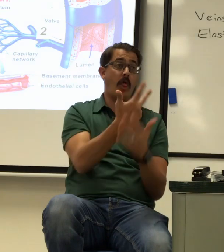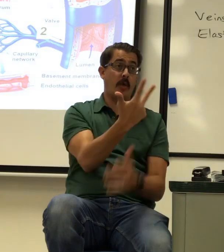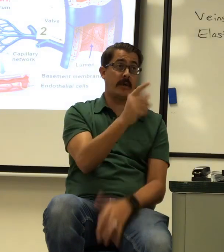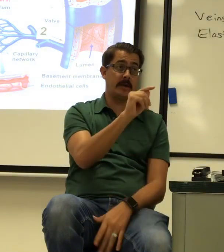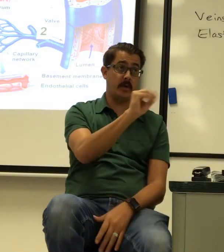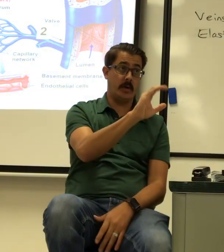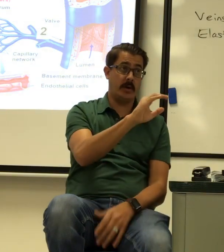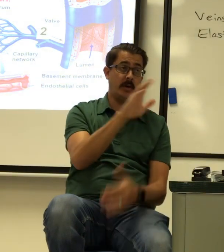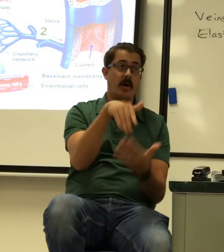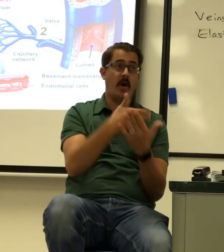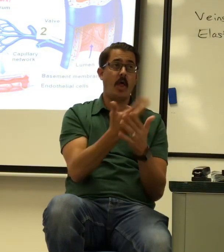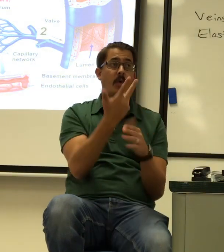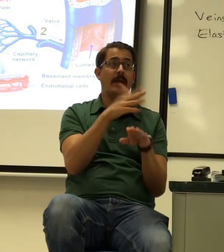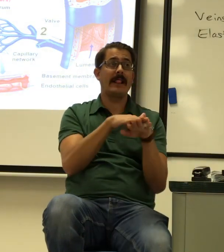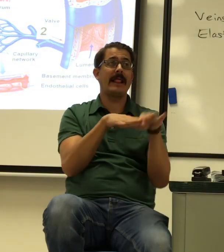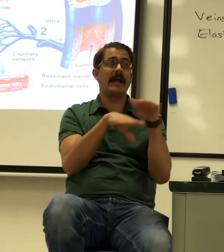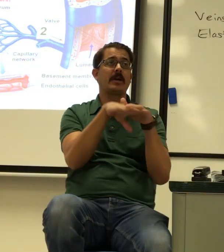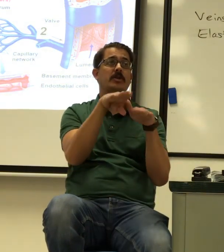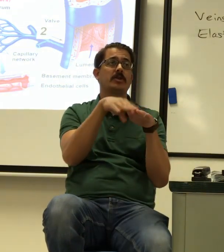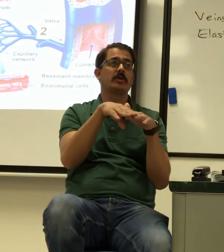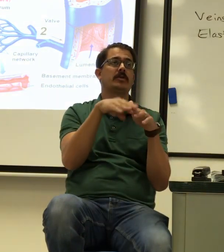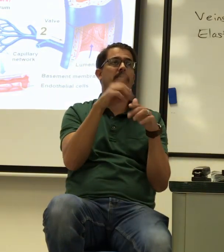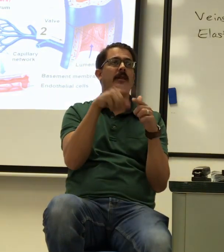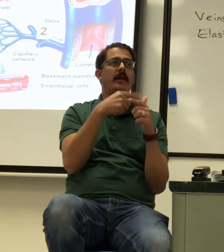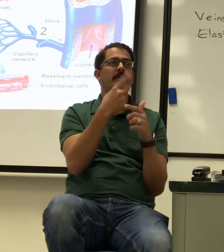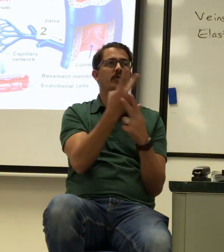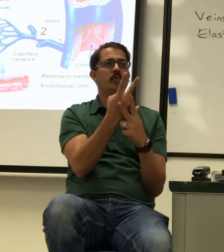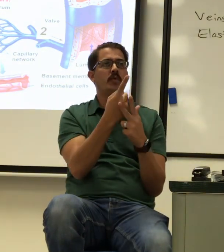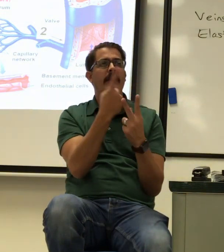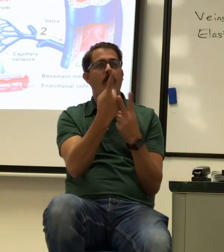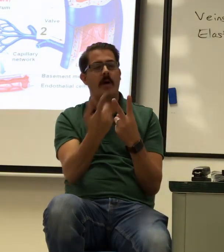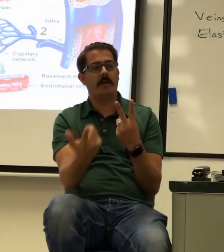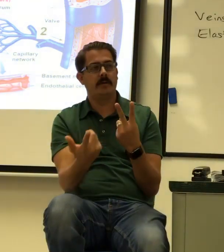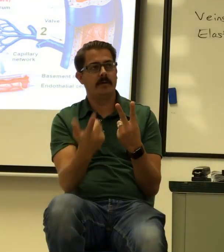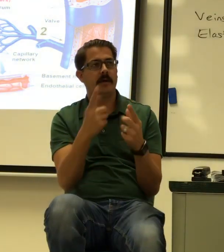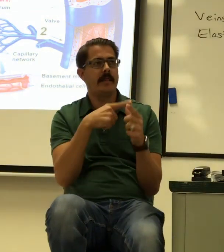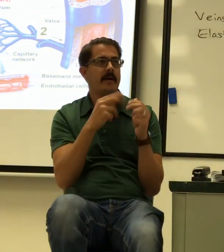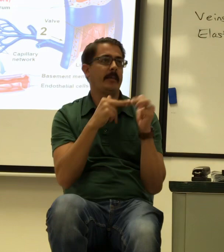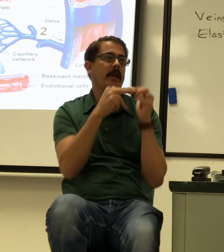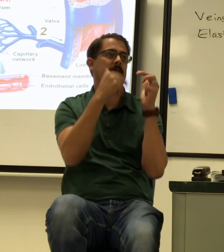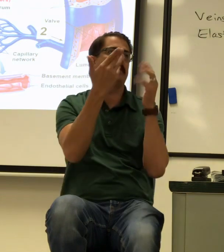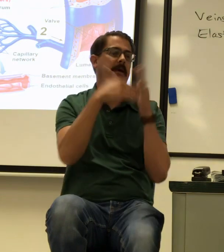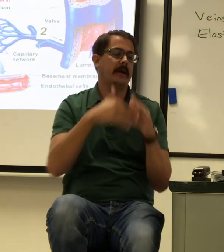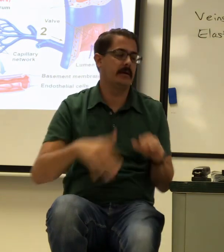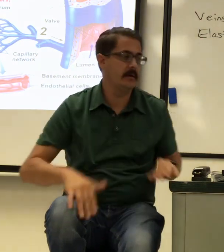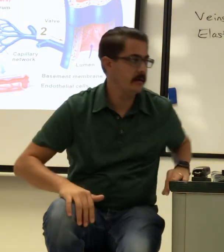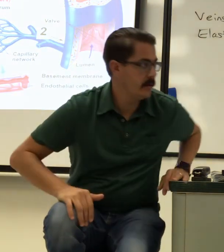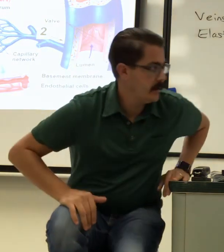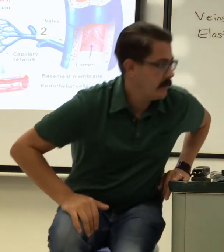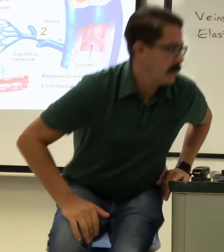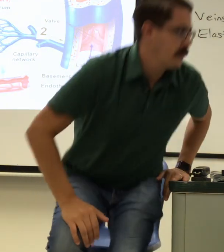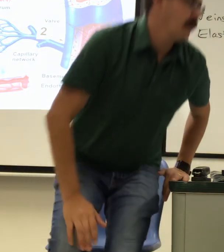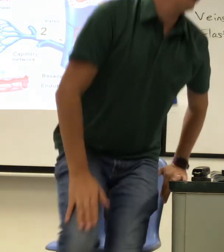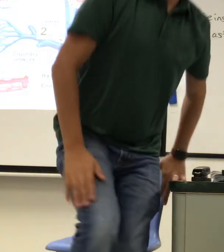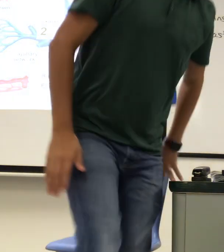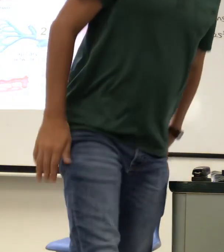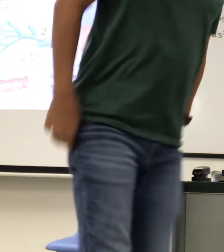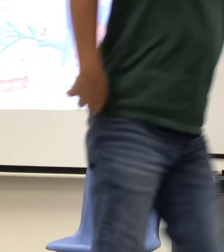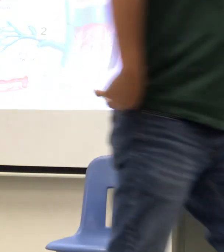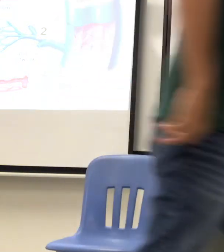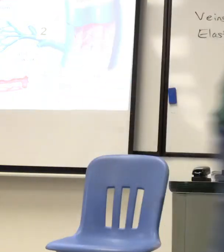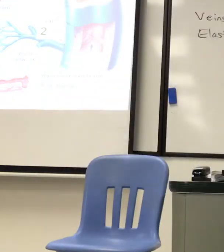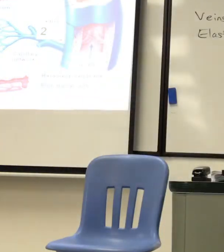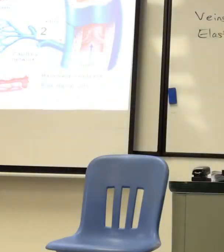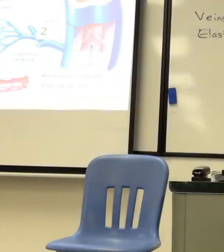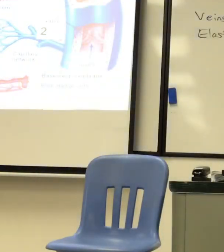tunics, all three layers. And maybe it gets down to 2 and then 1. Okay, then you build it back up. But let's just kind of talk about all three